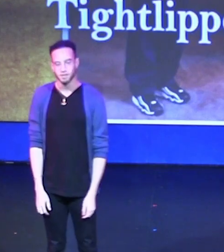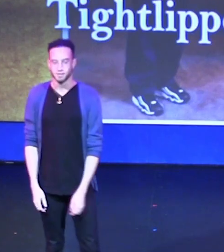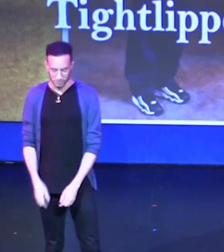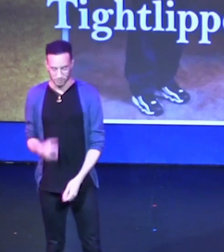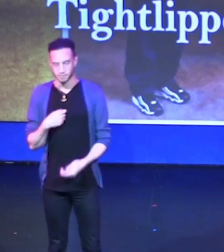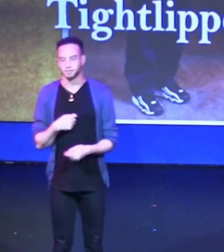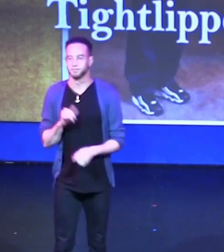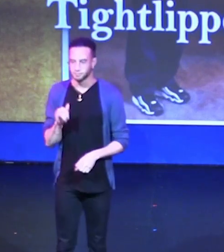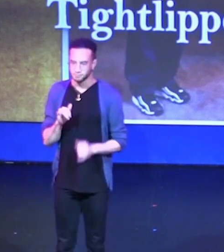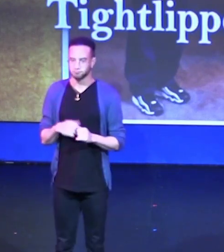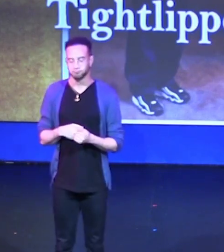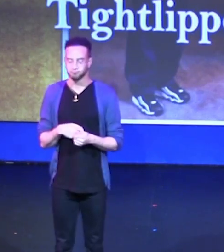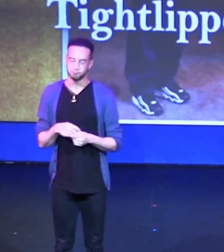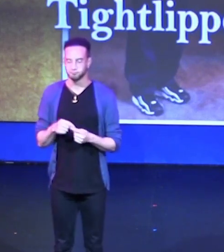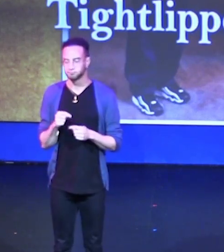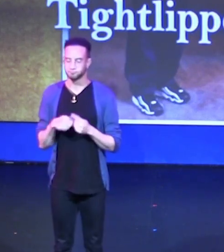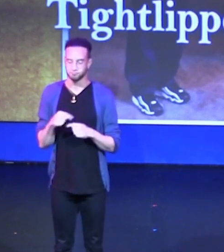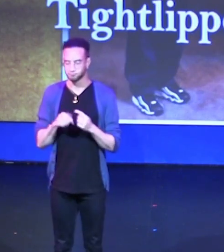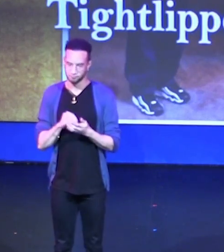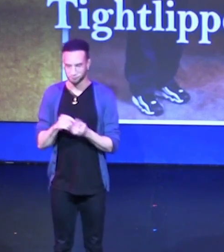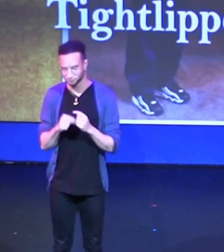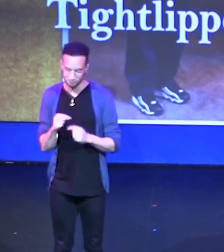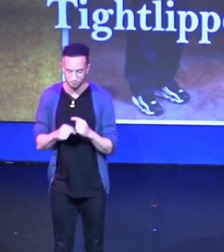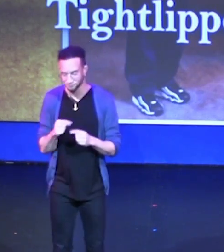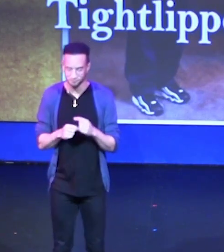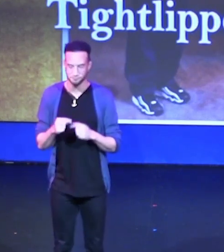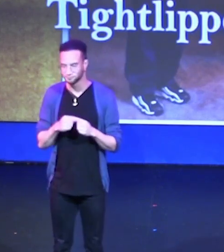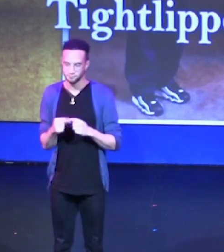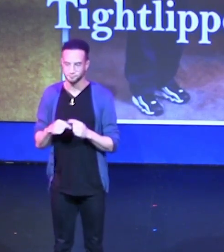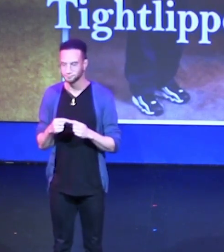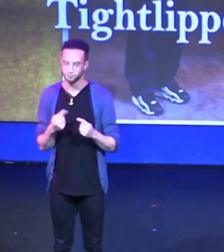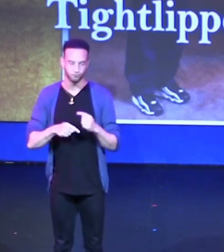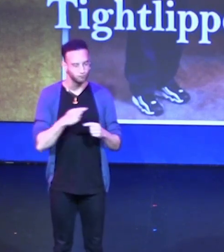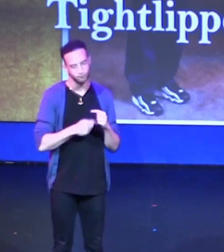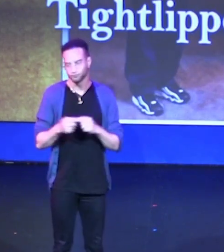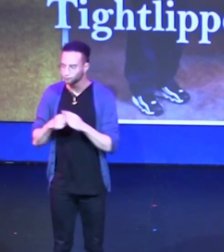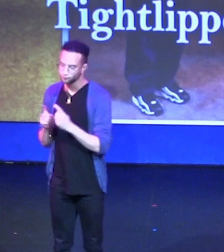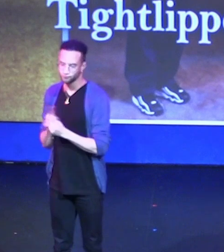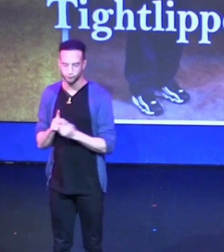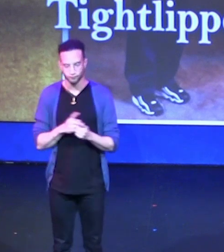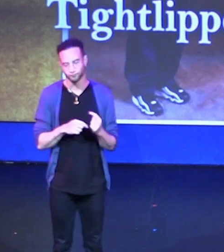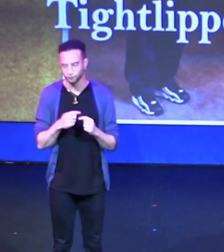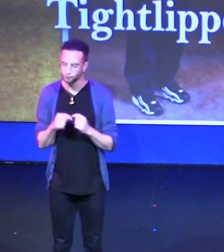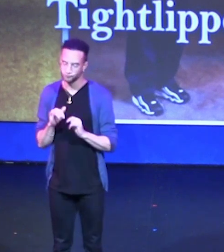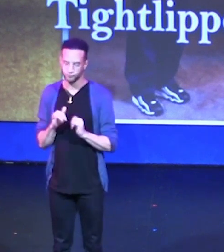And I began to sign. Using that, I began to socialize as